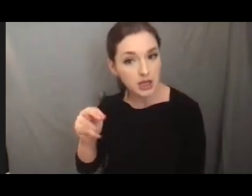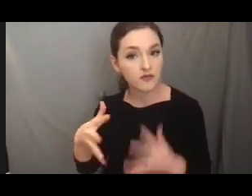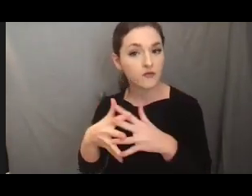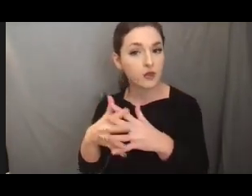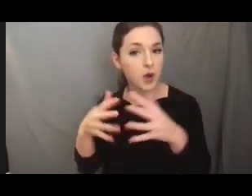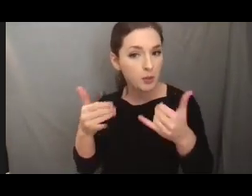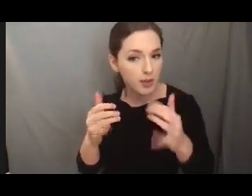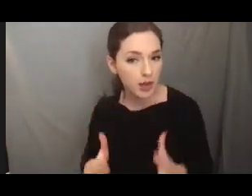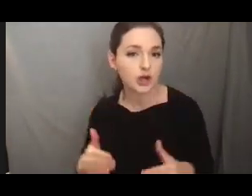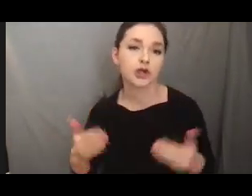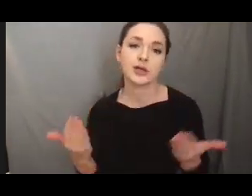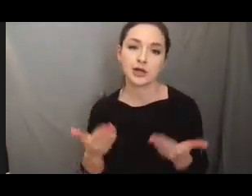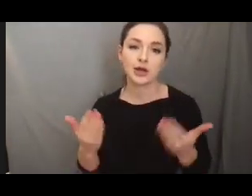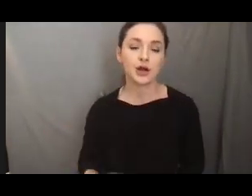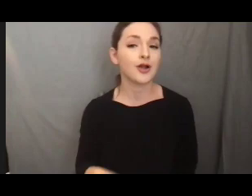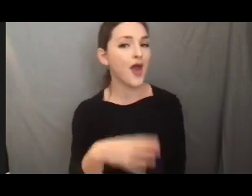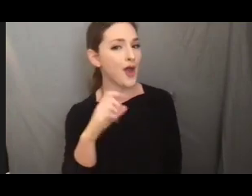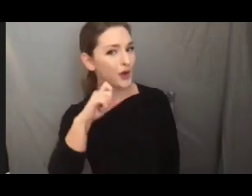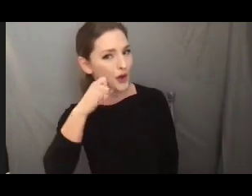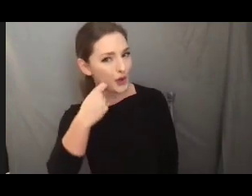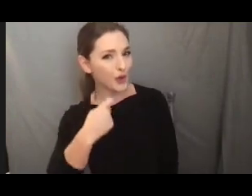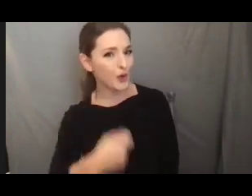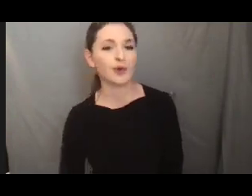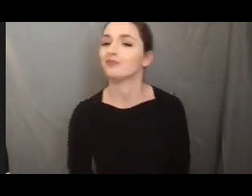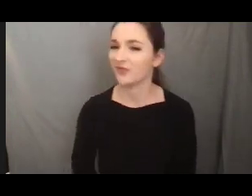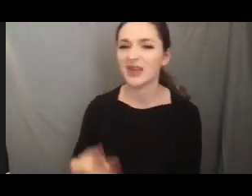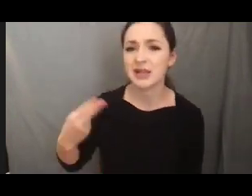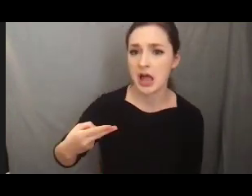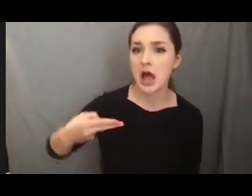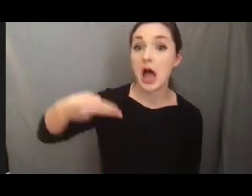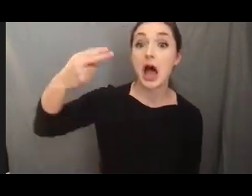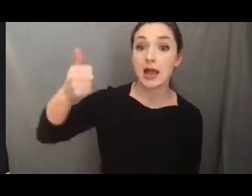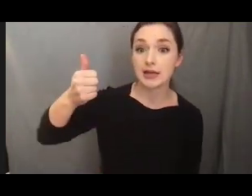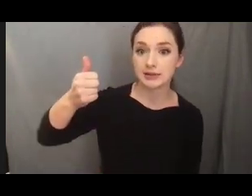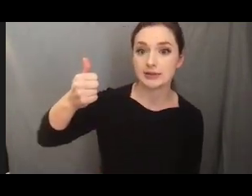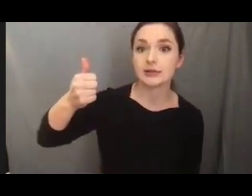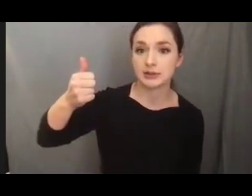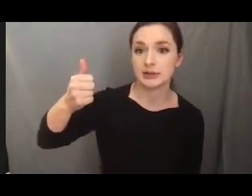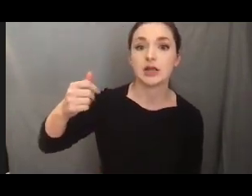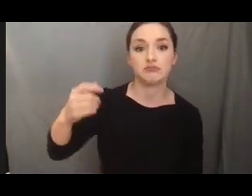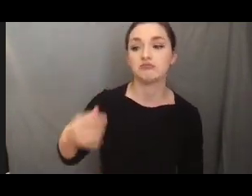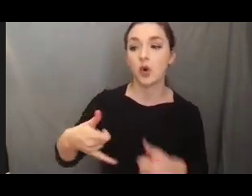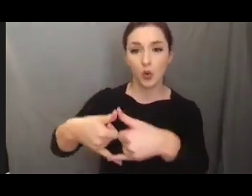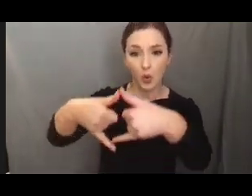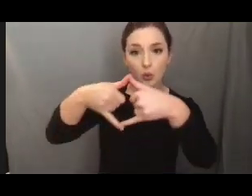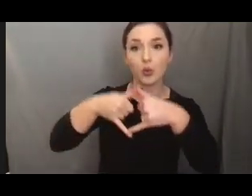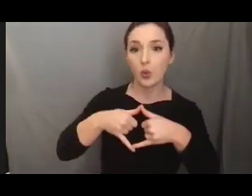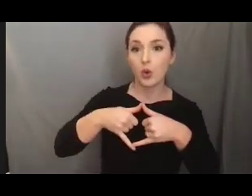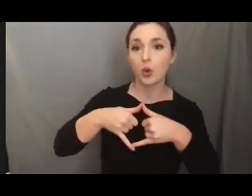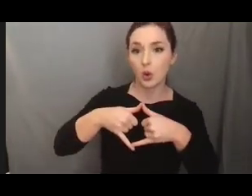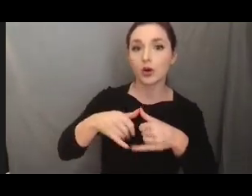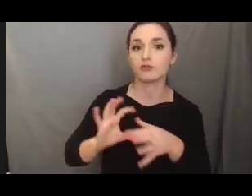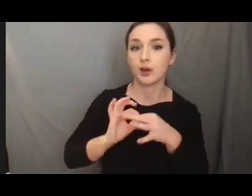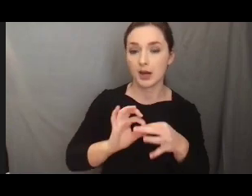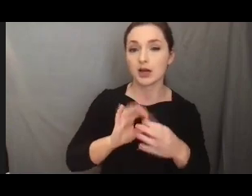goes on and on. cool. So that's like the highest accolade you can get as a D1 athlete as far as academics go. Right. Let's